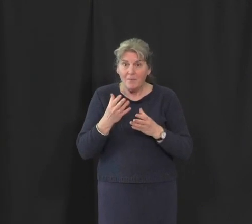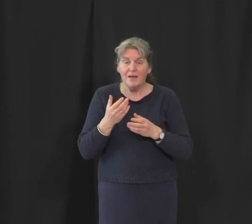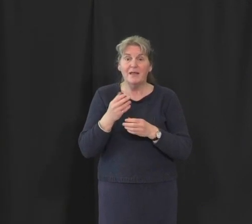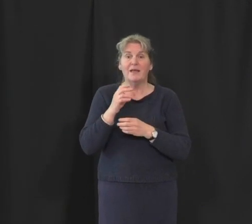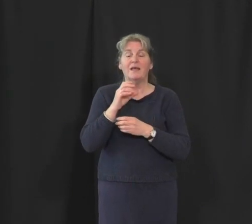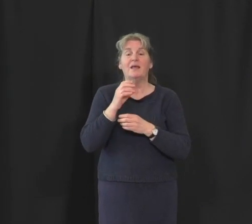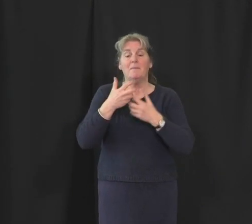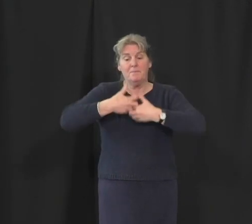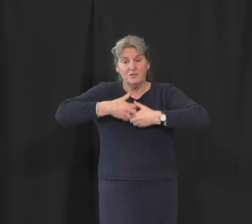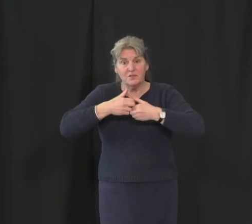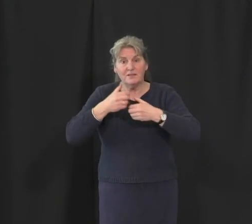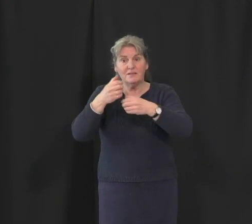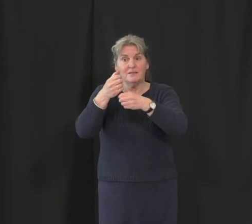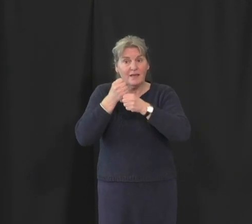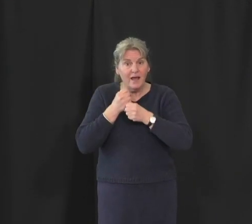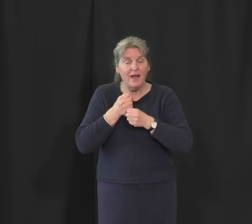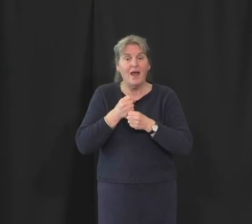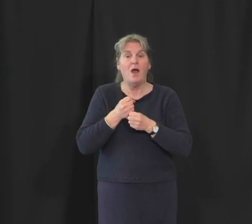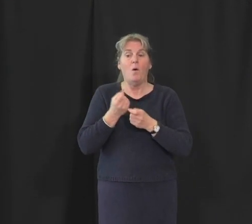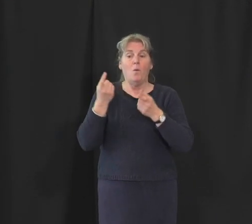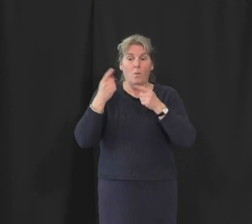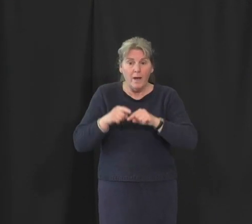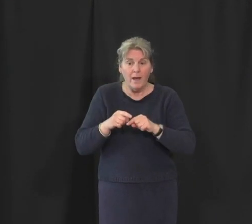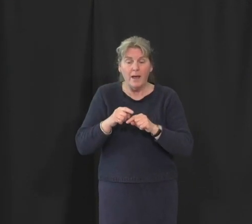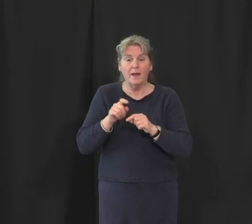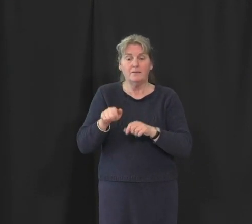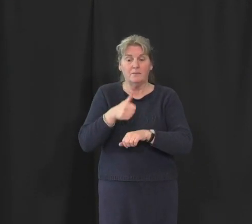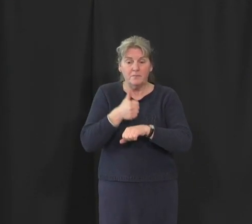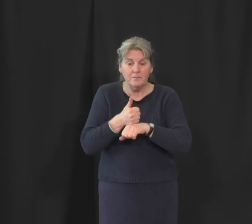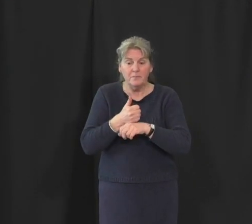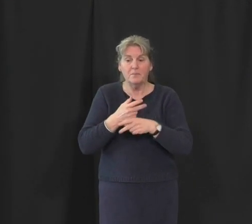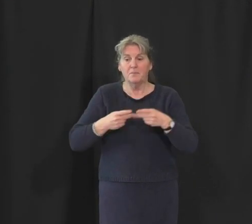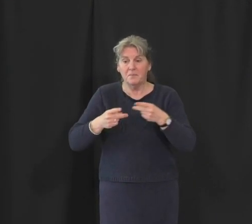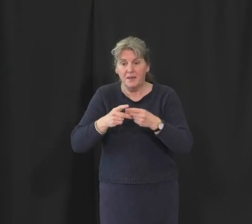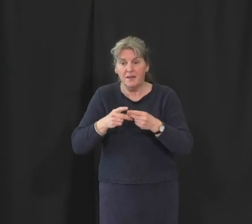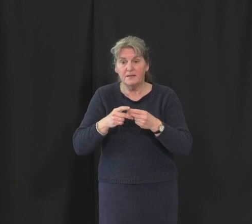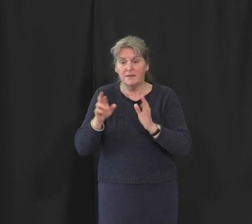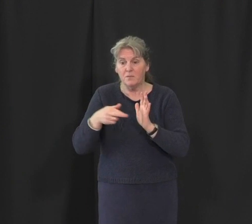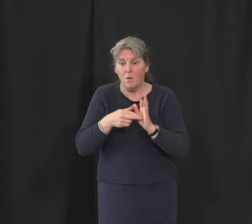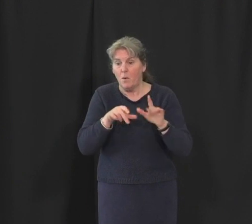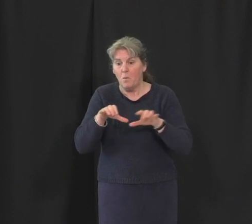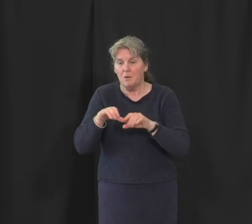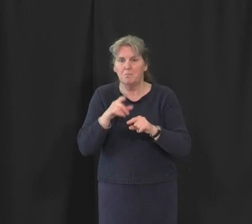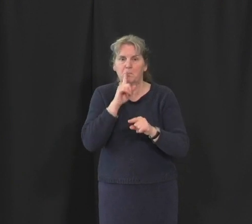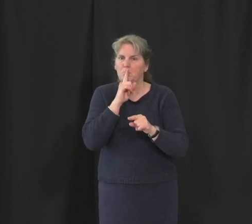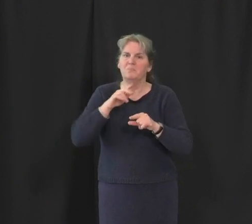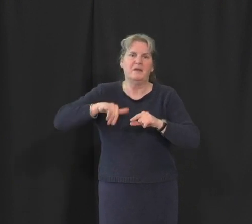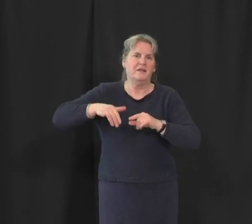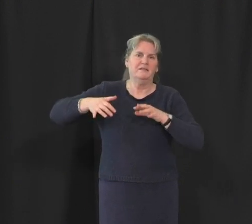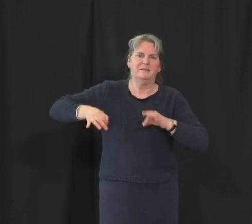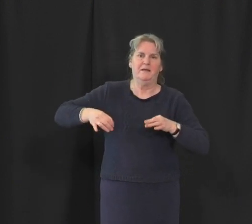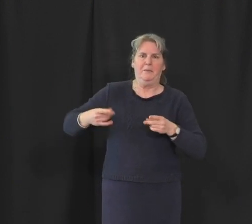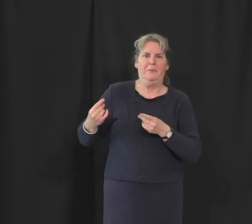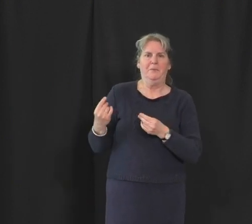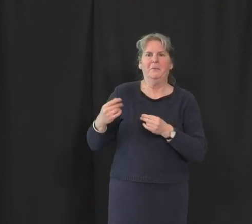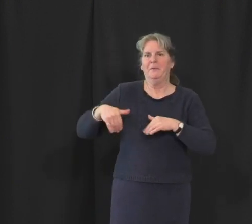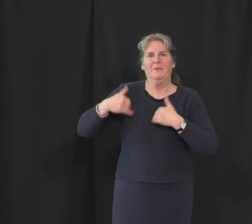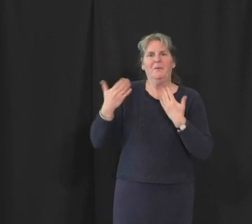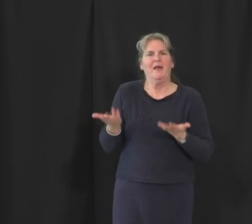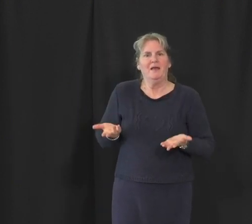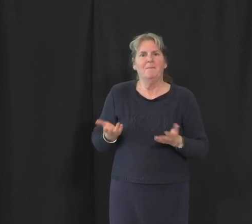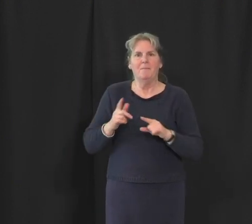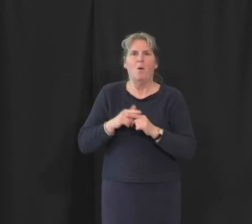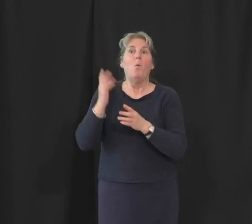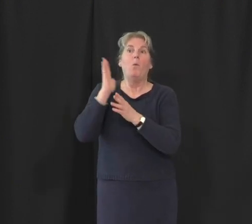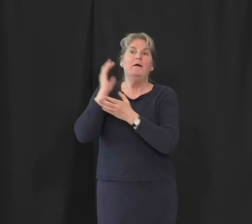get, when we will get them, exactly where they will be placed, and what role they will play are all still works in progress.